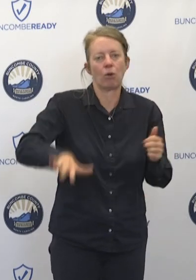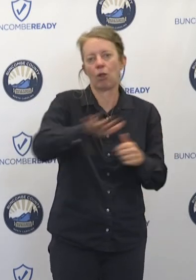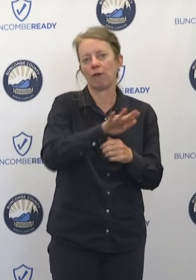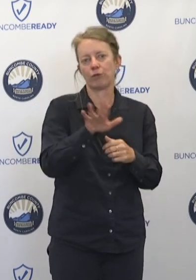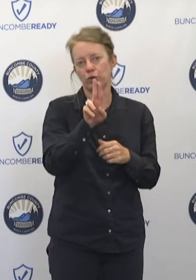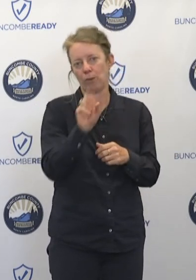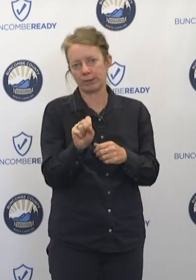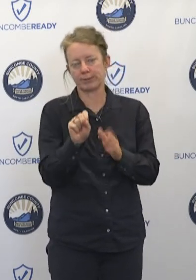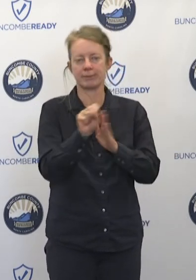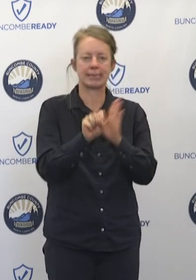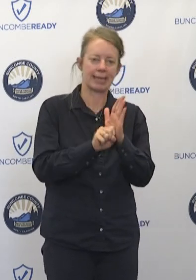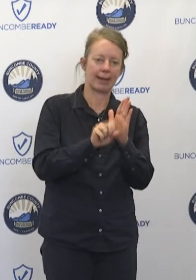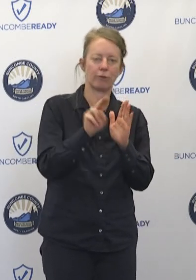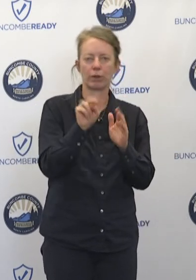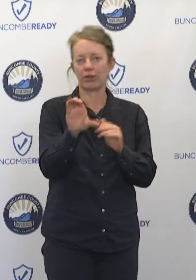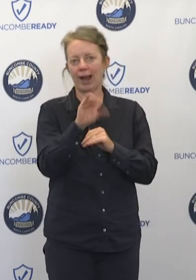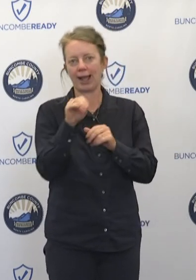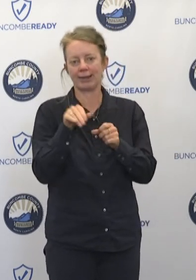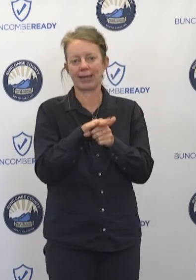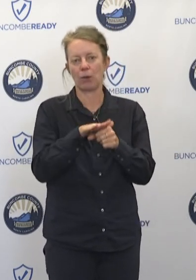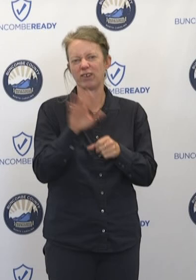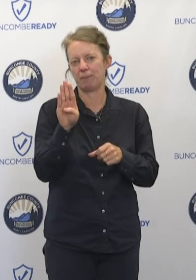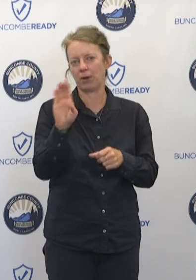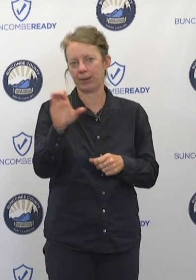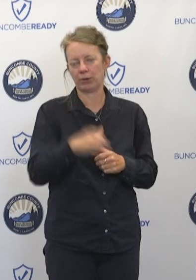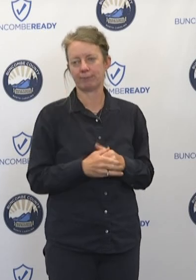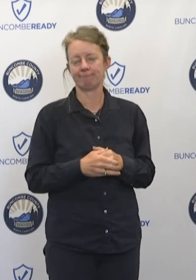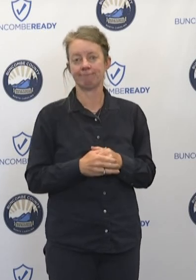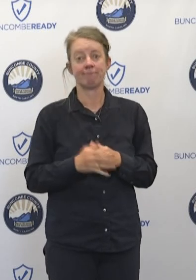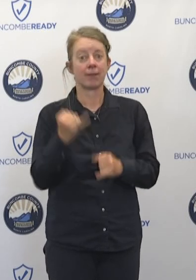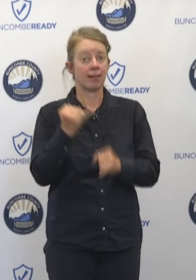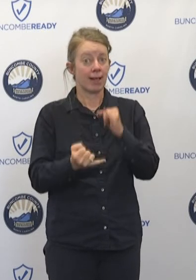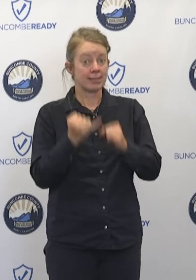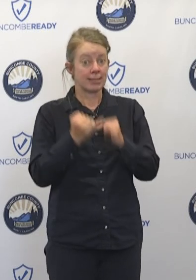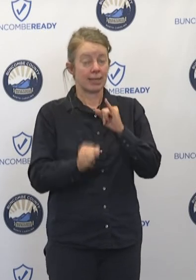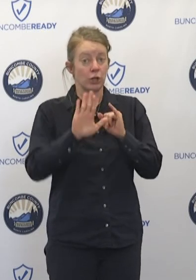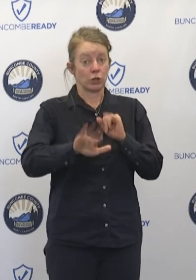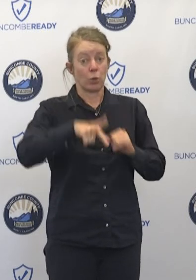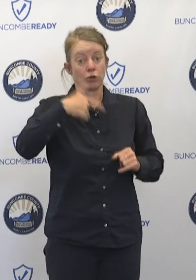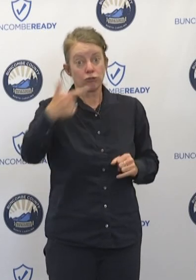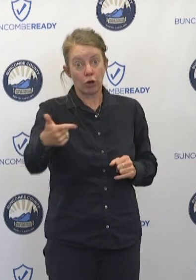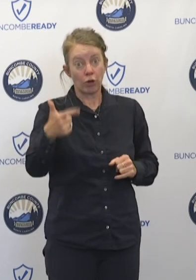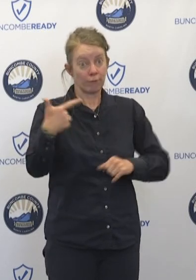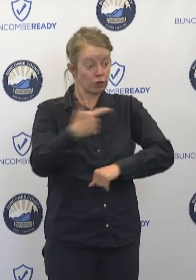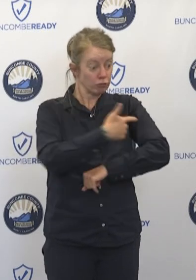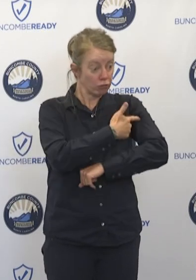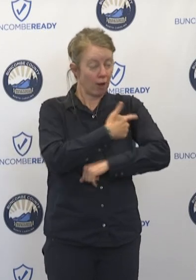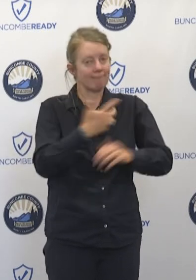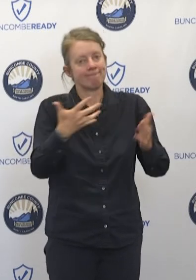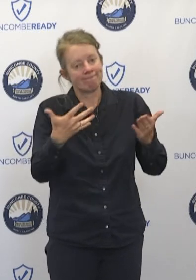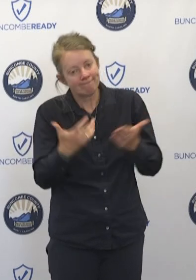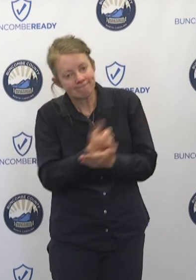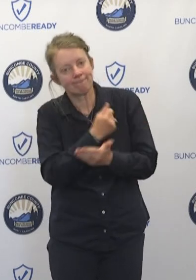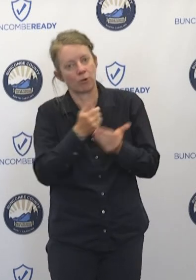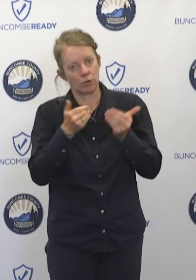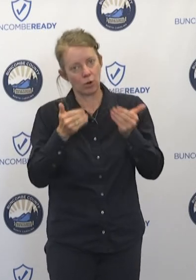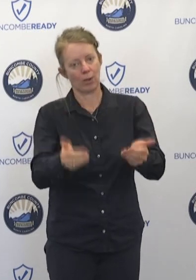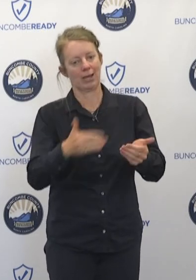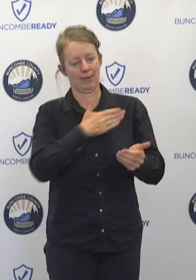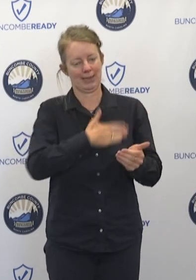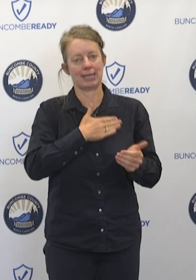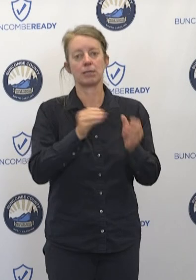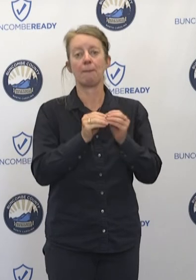county. And lastly, get your vaccine when it's available to you. With more vaccine providers on board